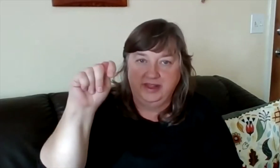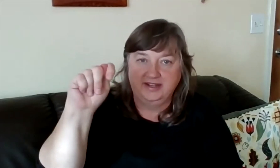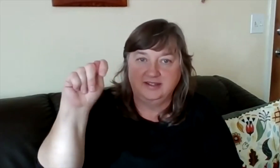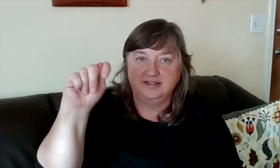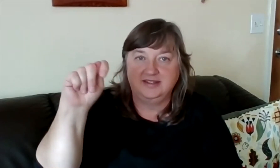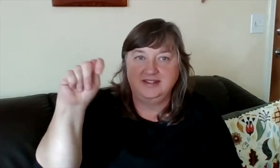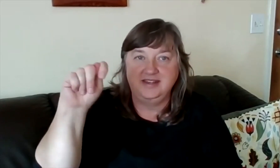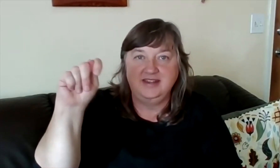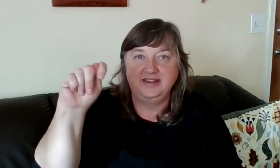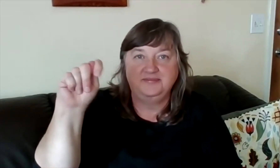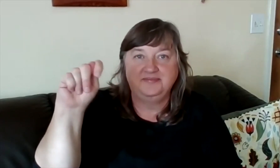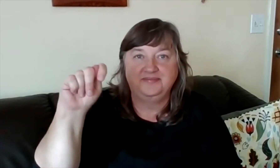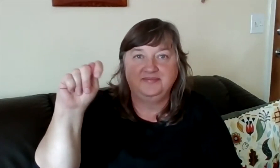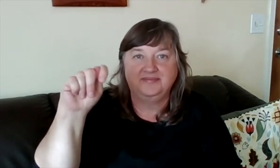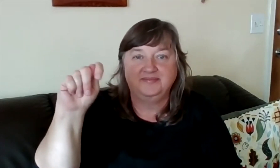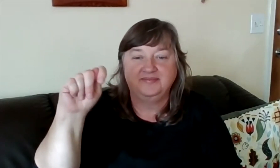Toilet is a T.